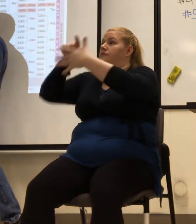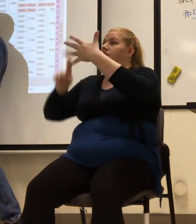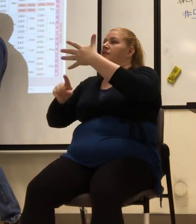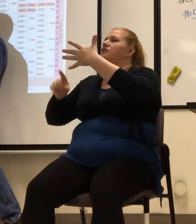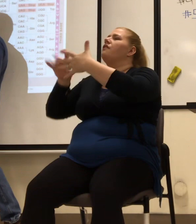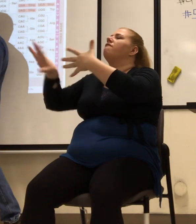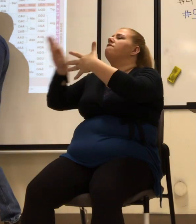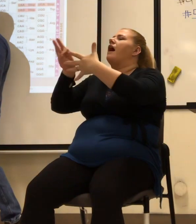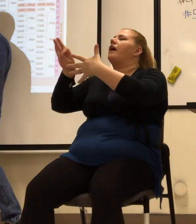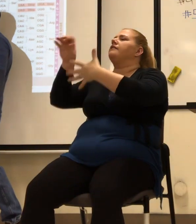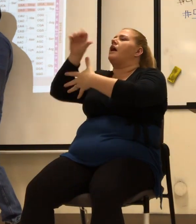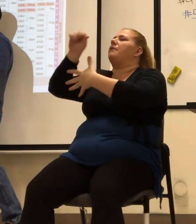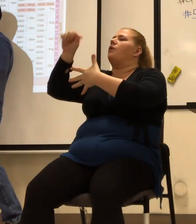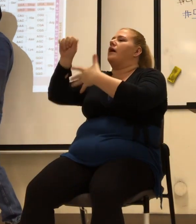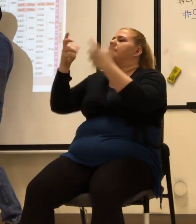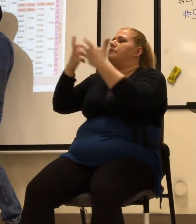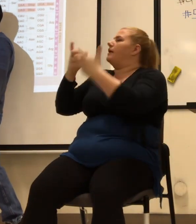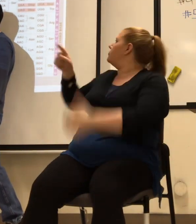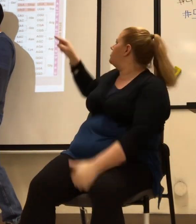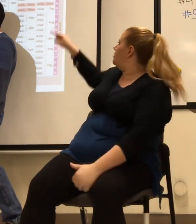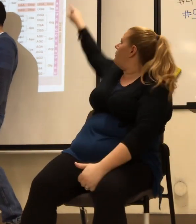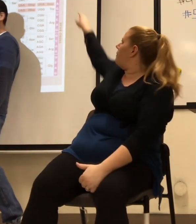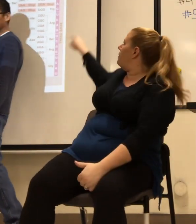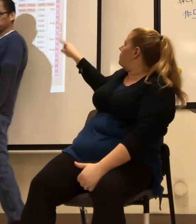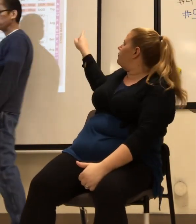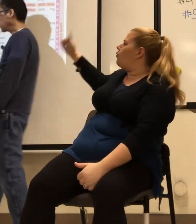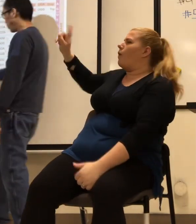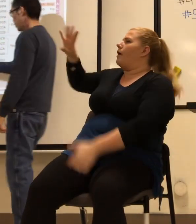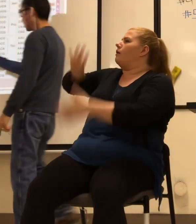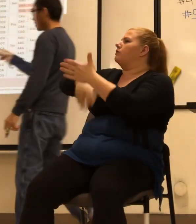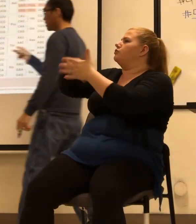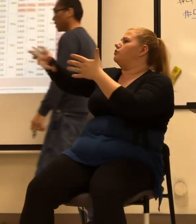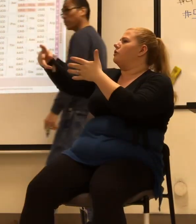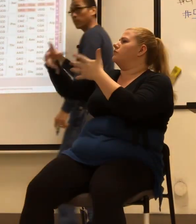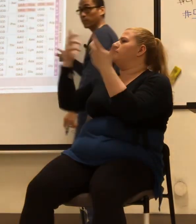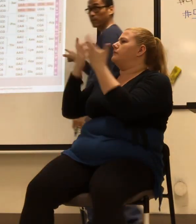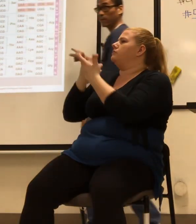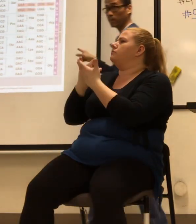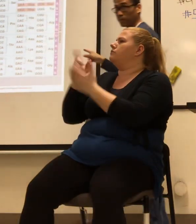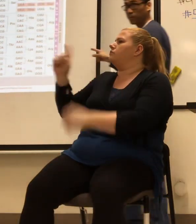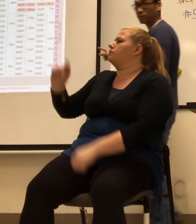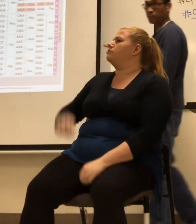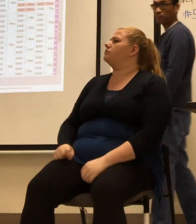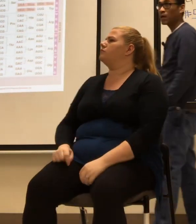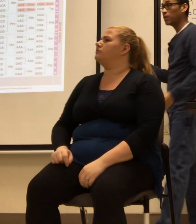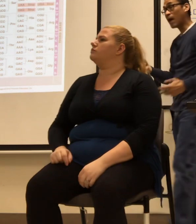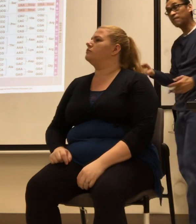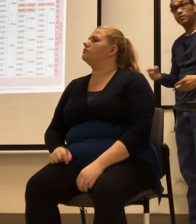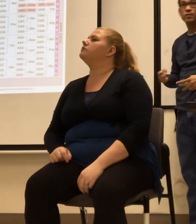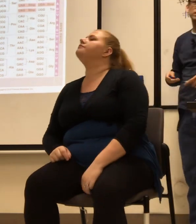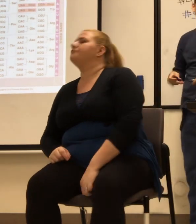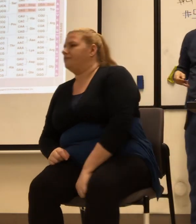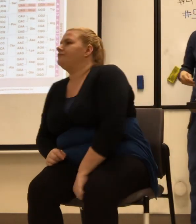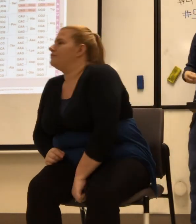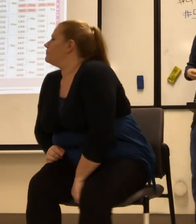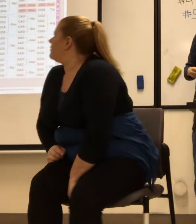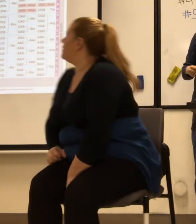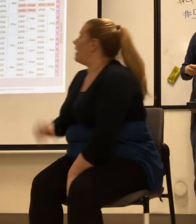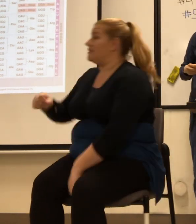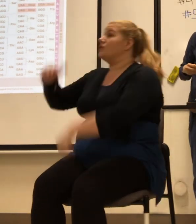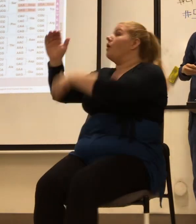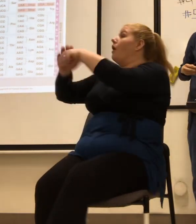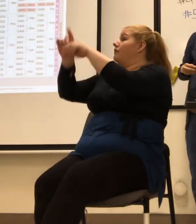okay? AAA, GUU, GCC, all of these. Read the table. You'll have to do this on the